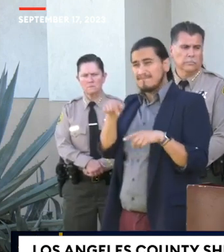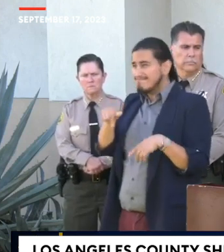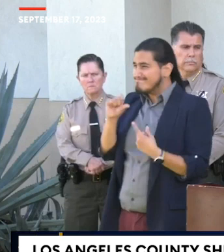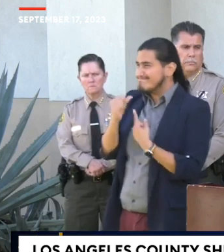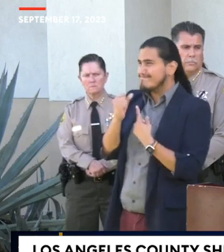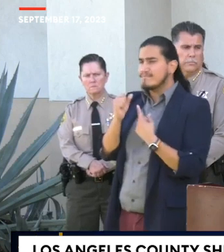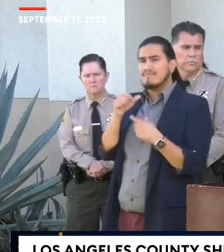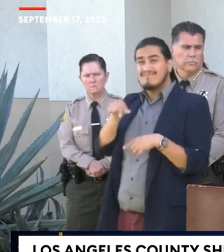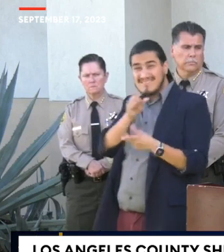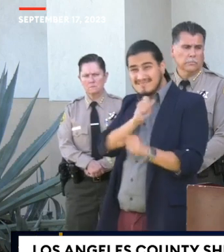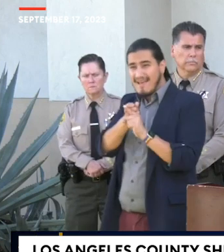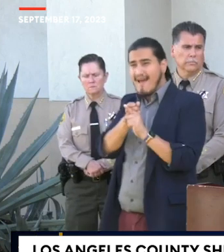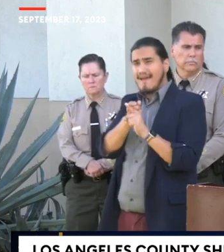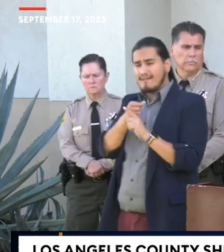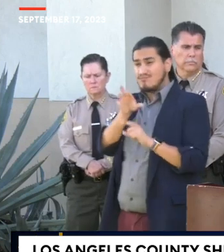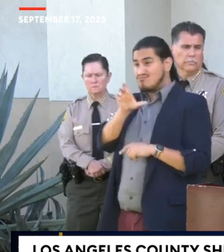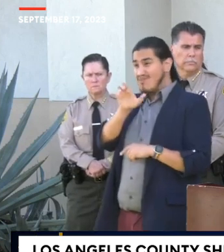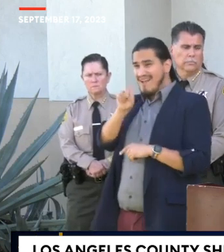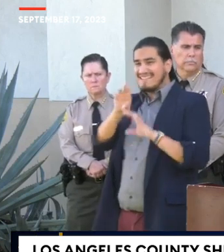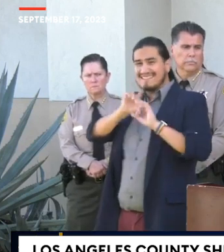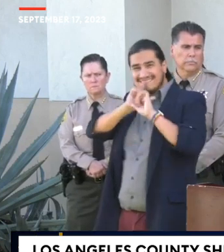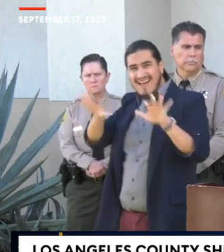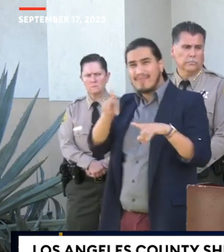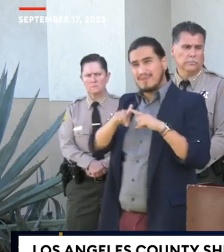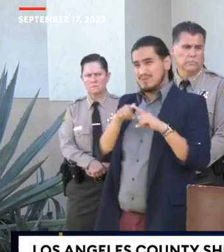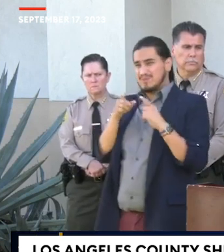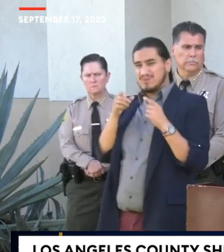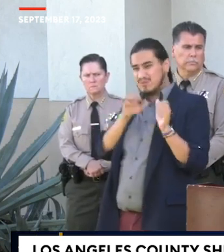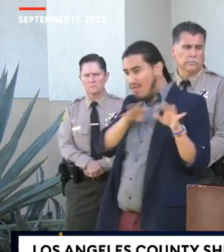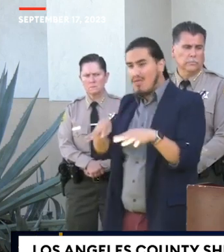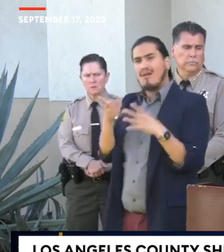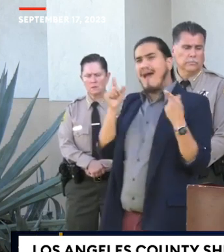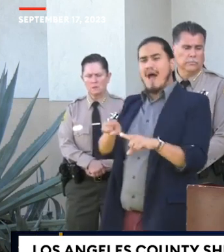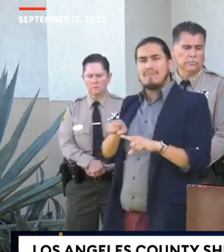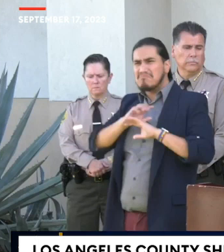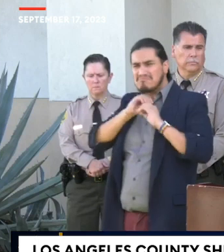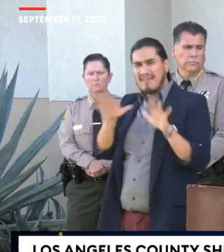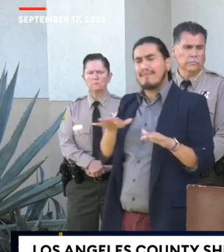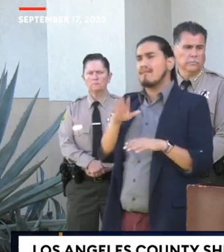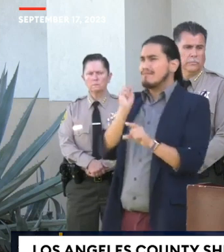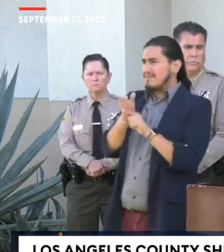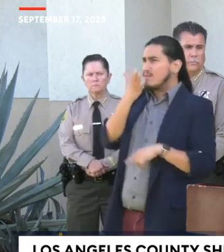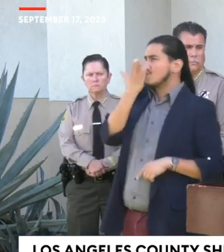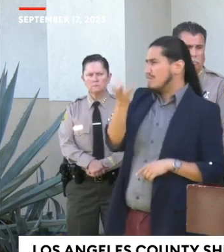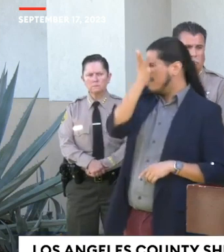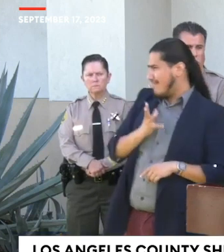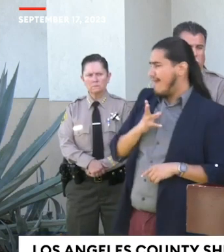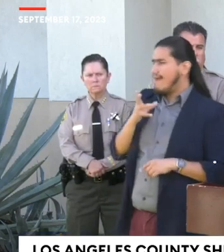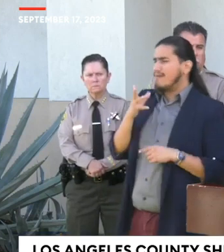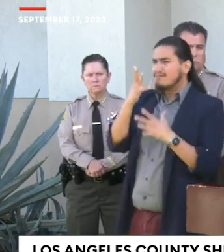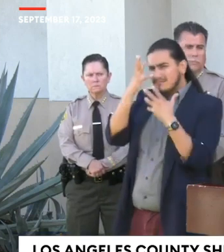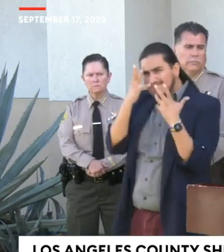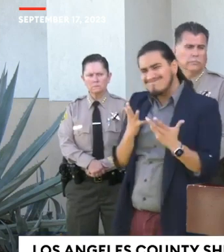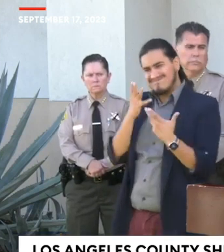This attack was completely unprovoked in front of a sheriff's station. This wasn't just an attack on a good man. It certainly was that, and it's tragic